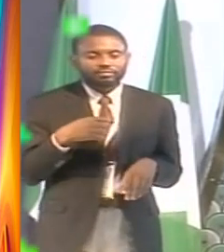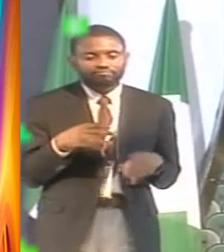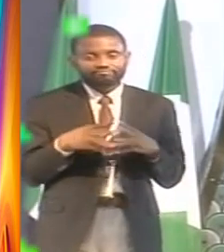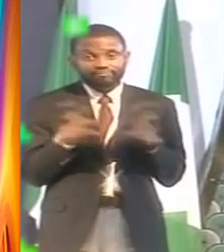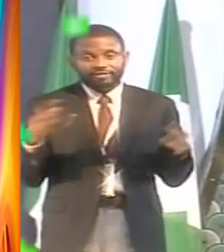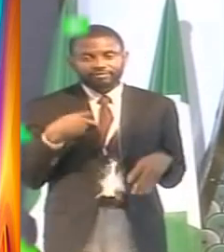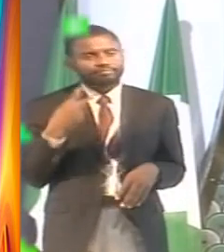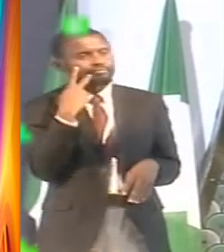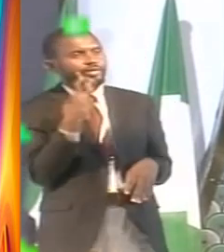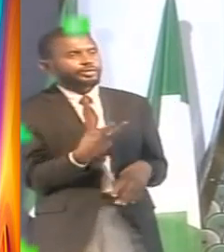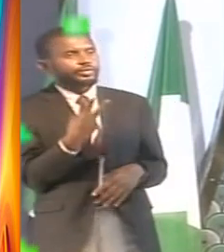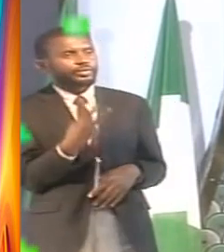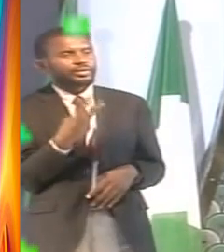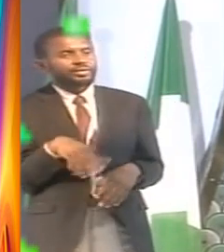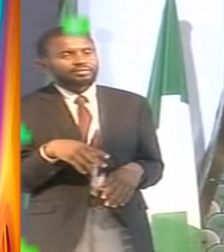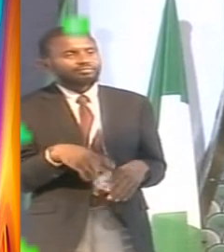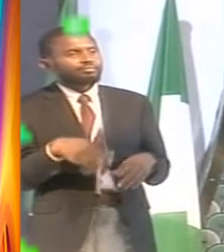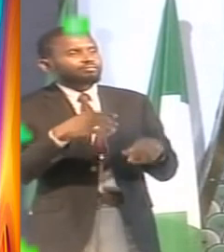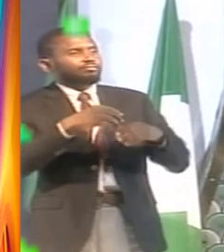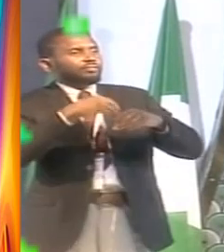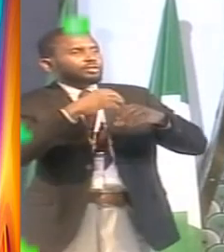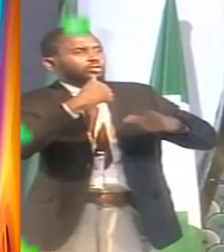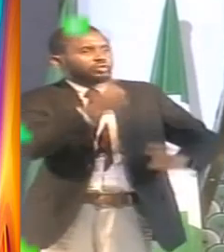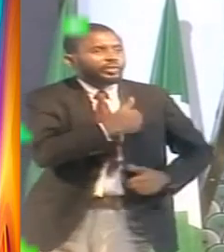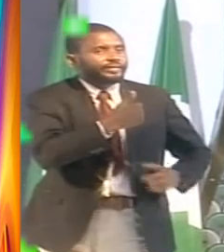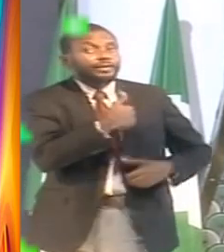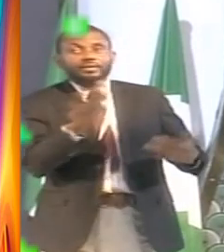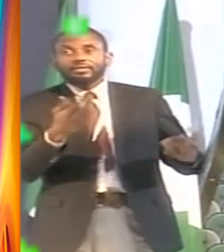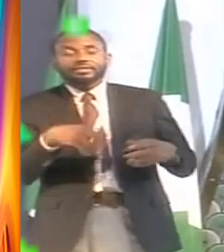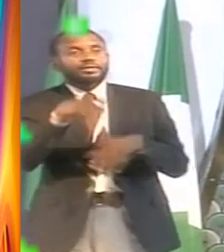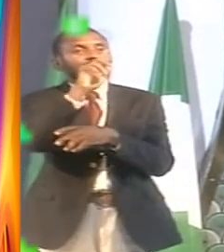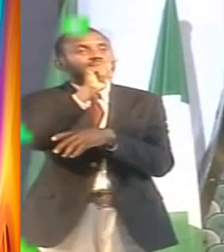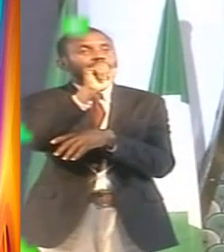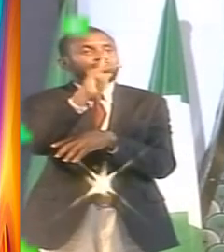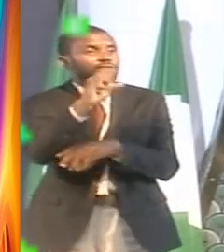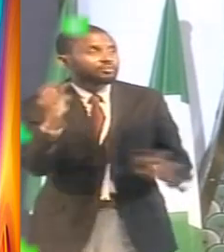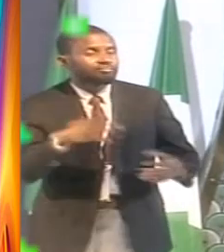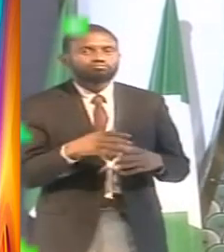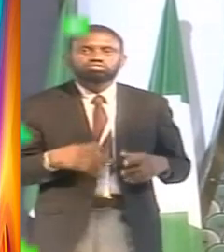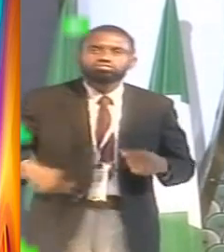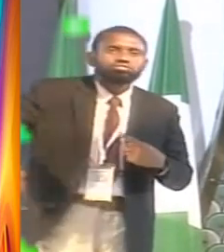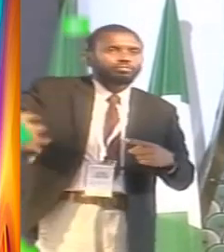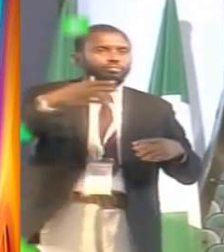saw an armored tank, soldiers, their numbers, guarding my house.